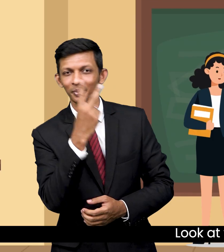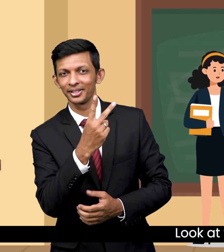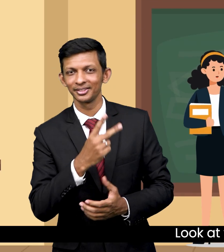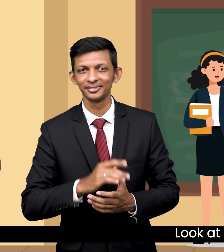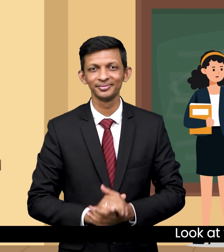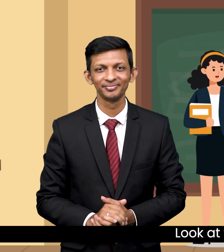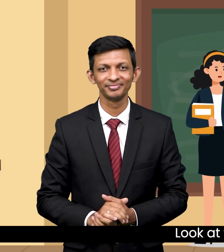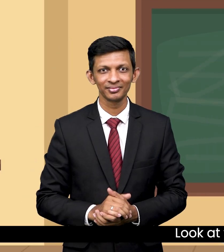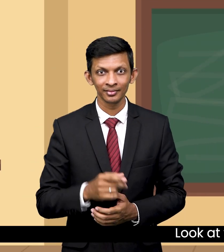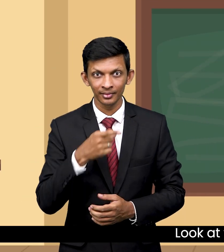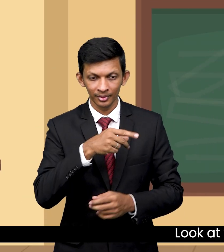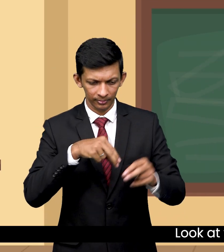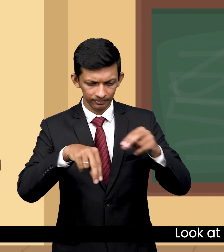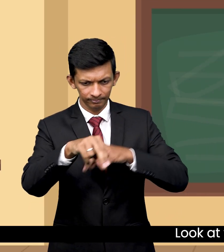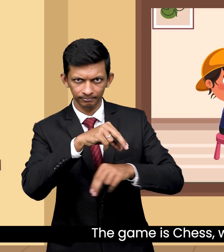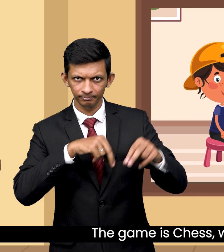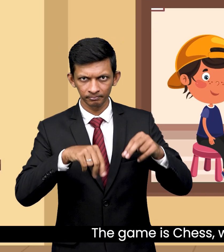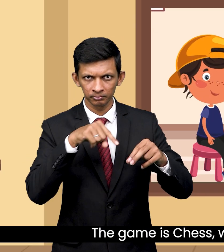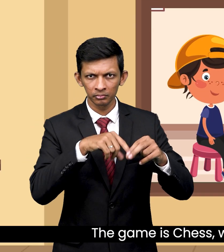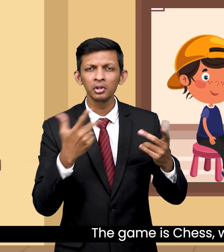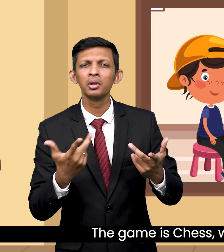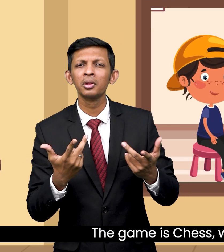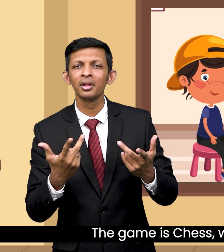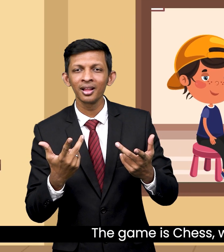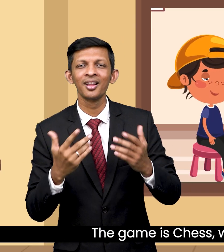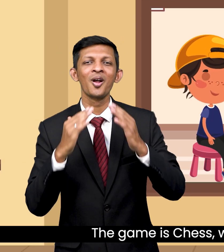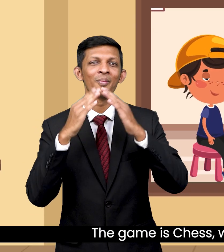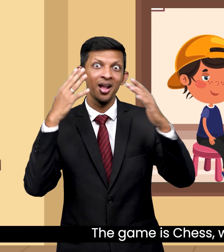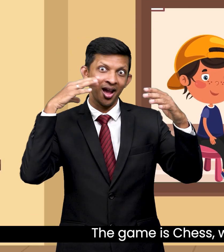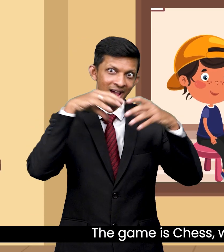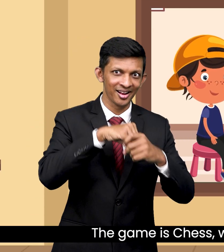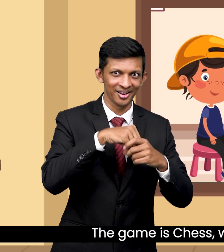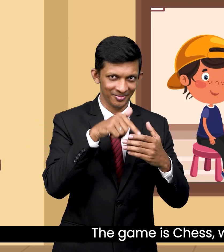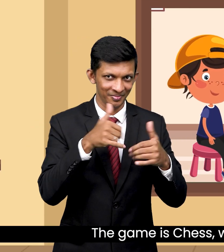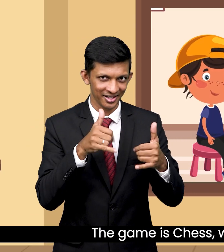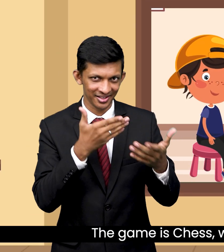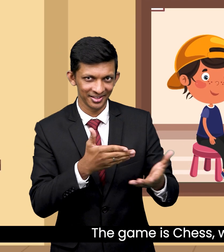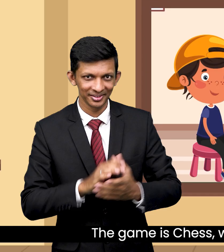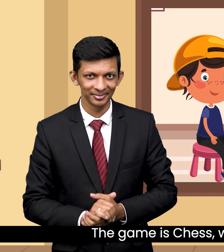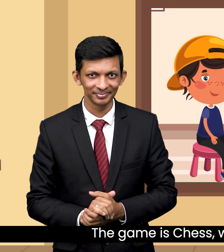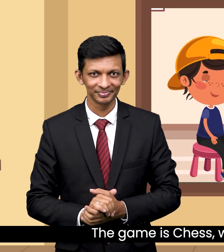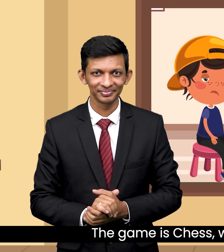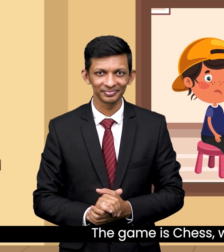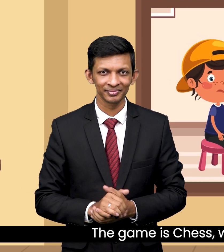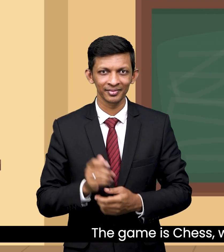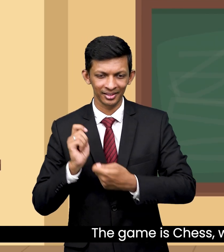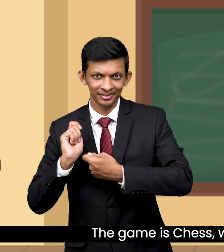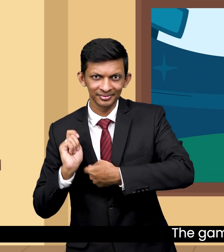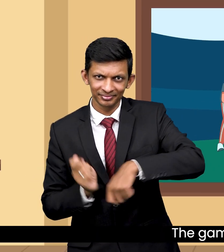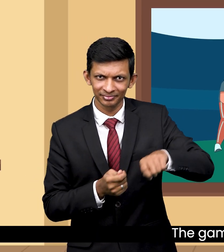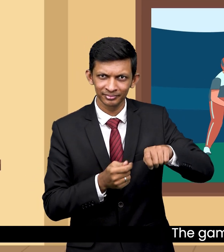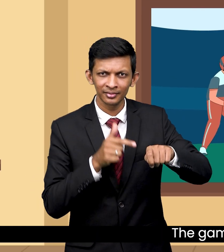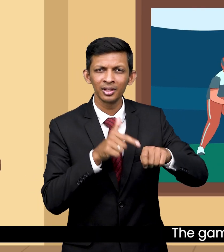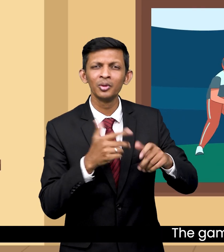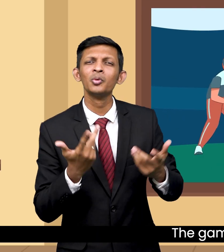Look at the screen. The game is chess, which is an indoor game.